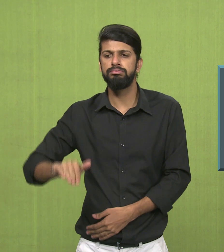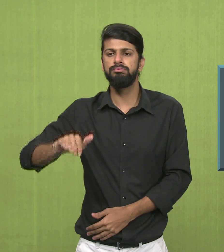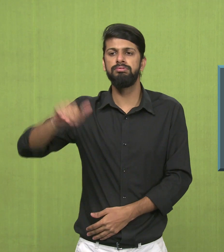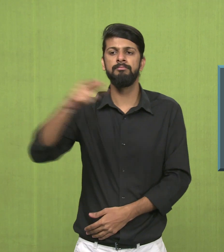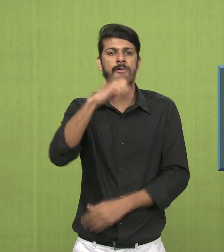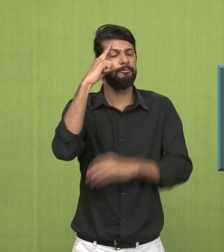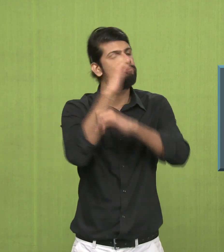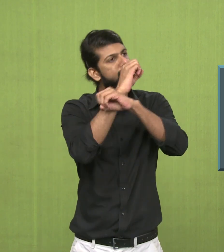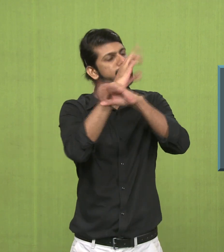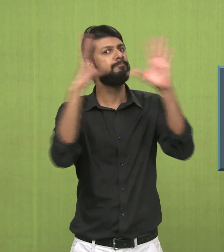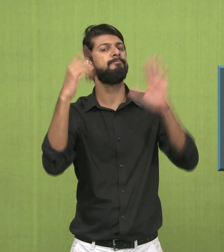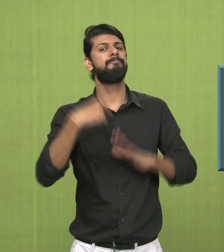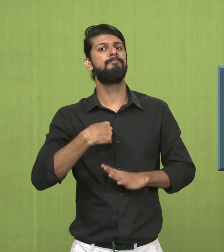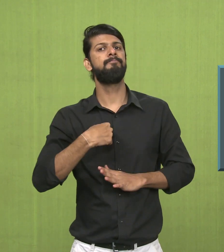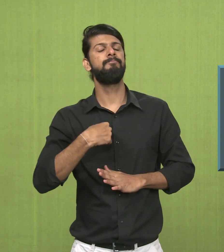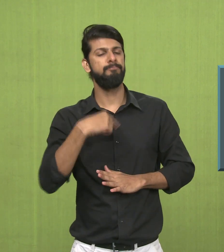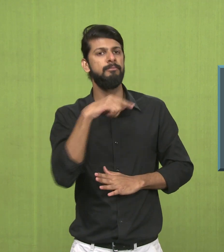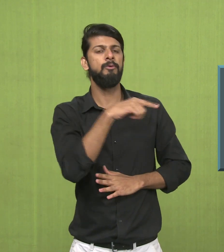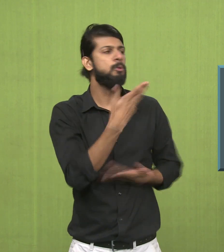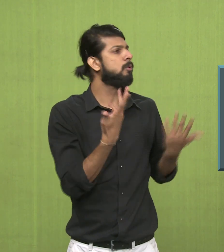very small when he lost his mother.